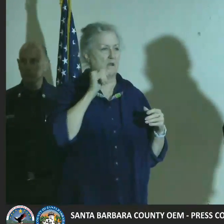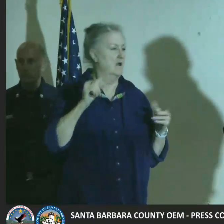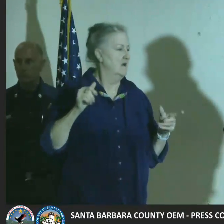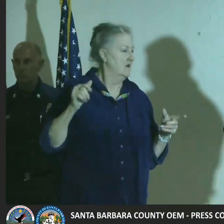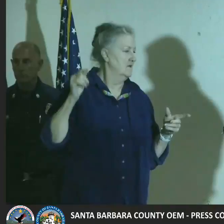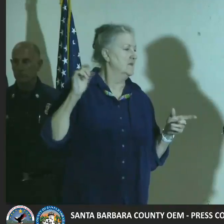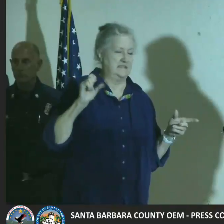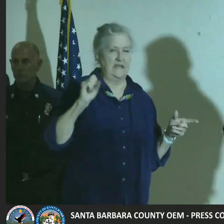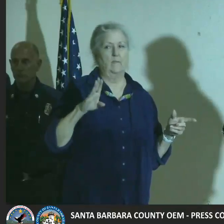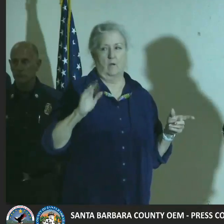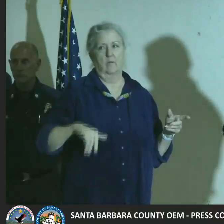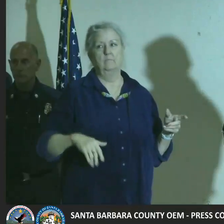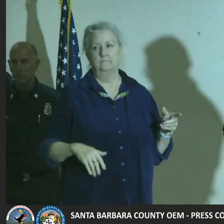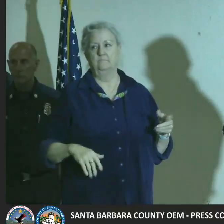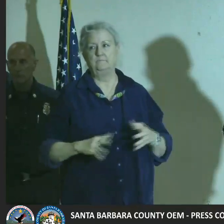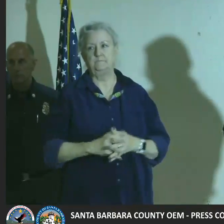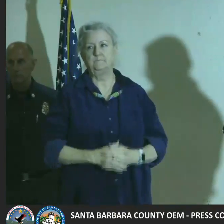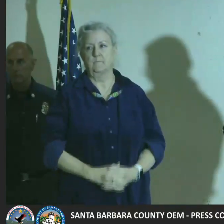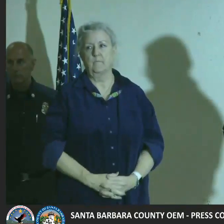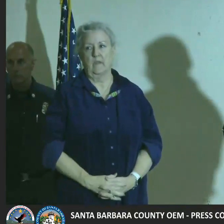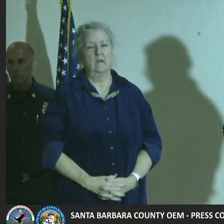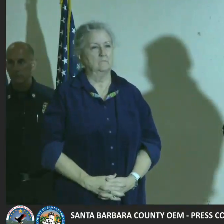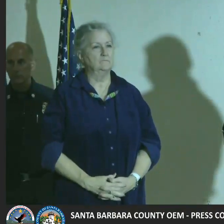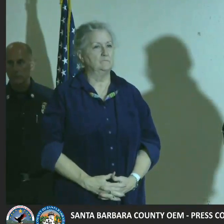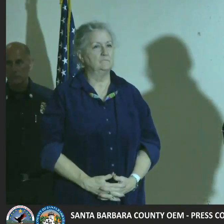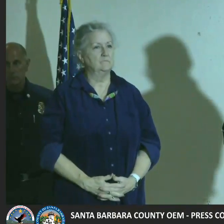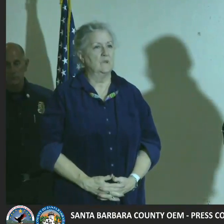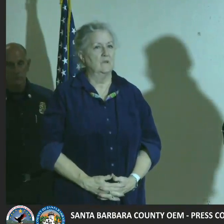This was in Santa Barbara that it occurred.